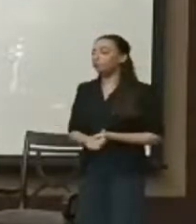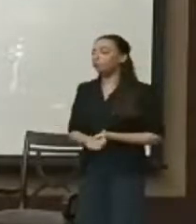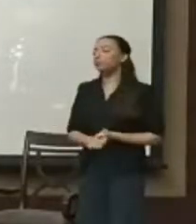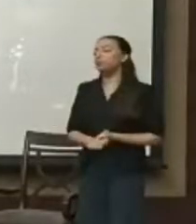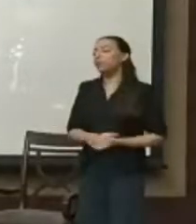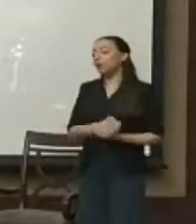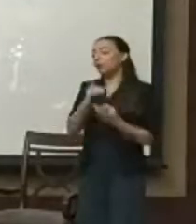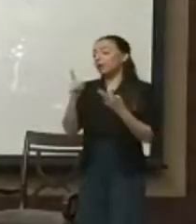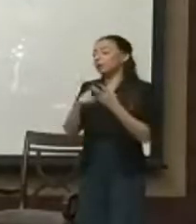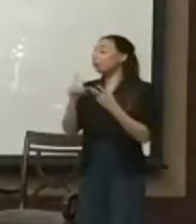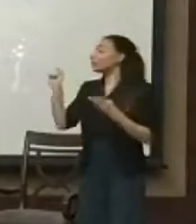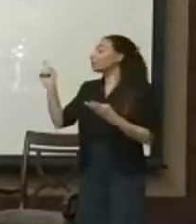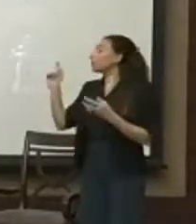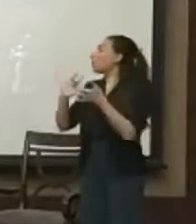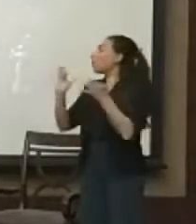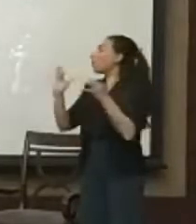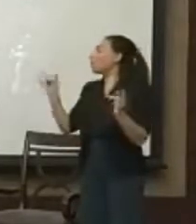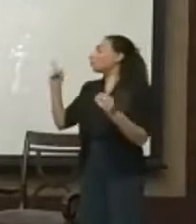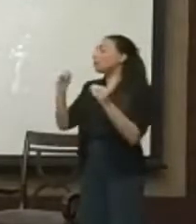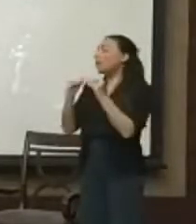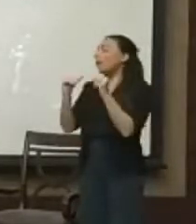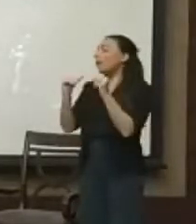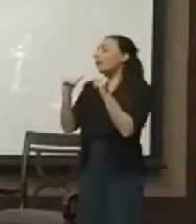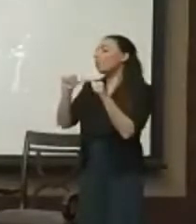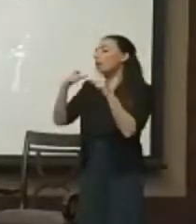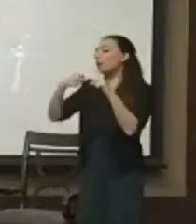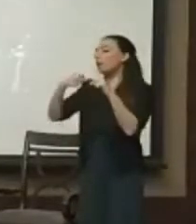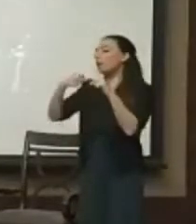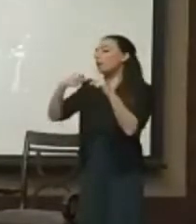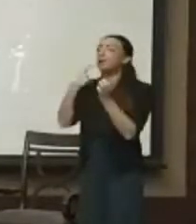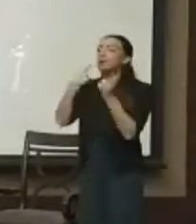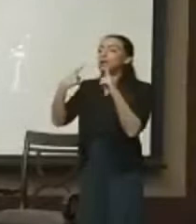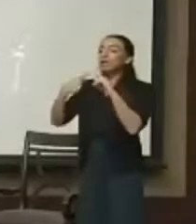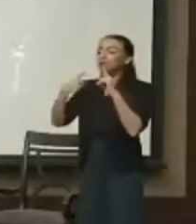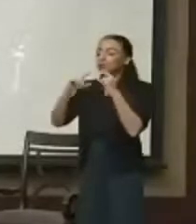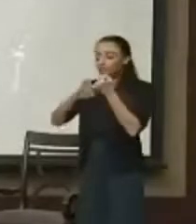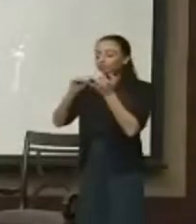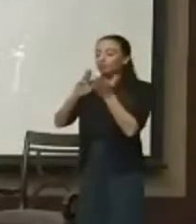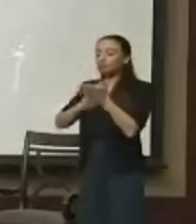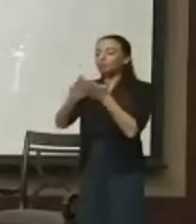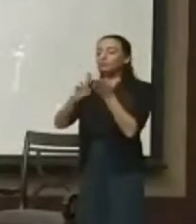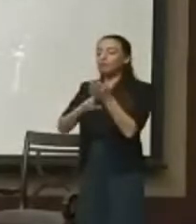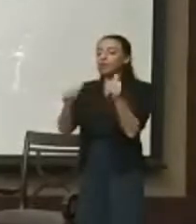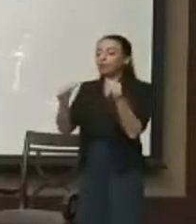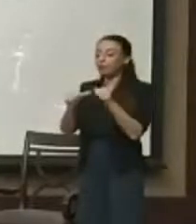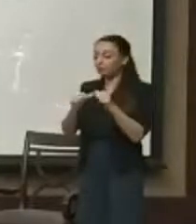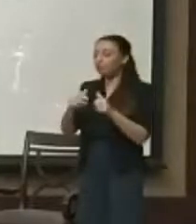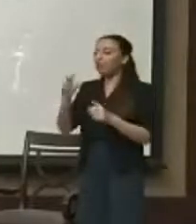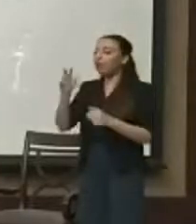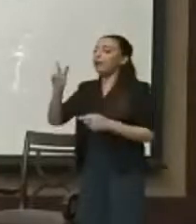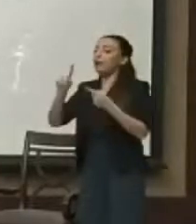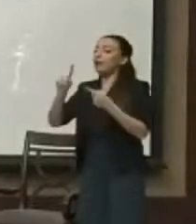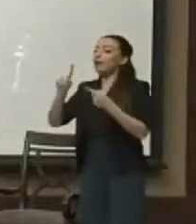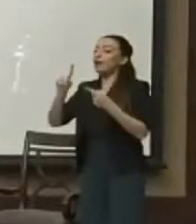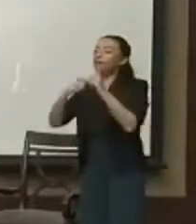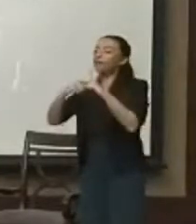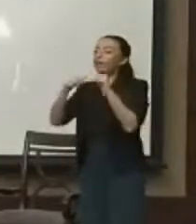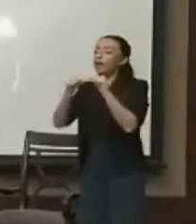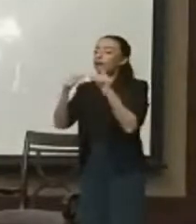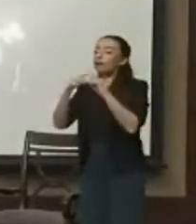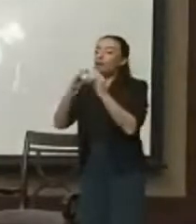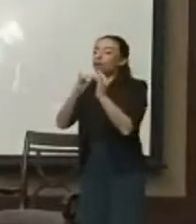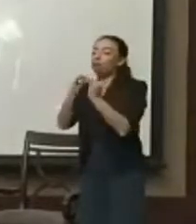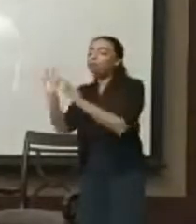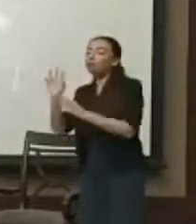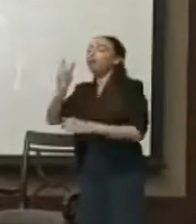Joining us online, Mr. Balakrishna Venkatesh. Mr. Balakrishna Venkatesh, or Venki, as he's popularly called,